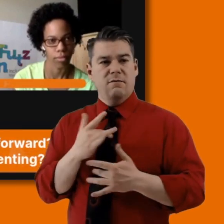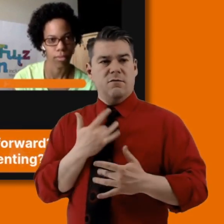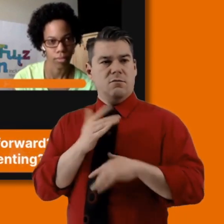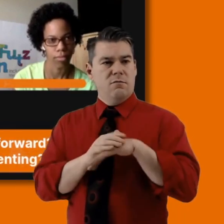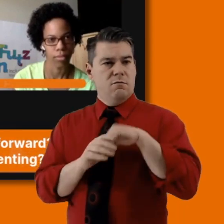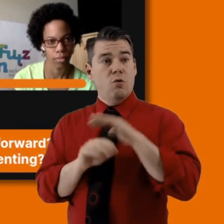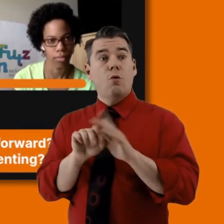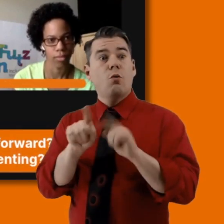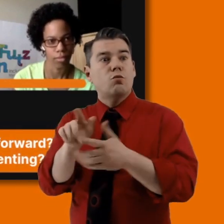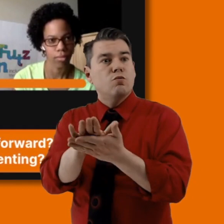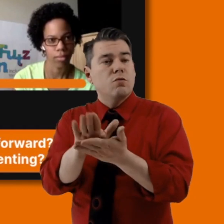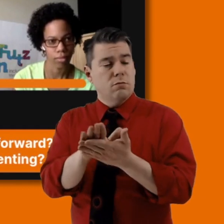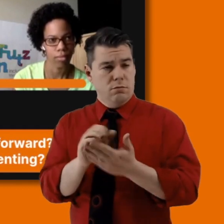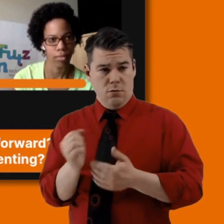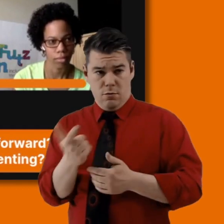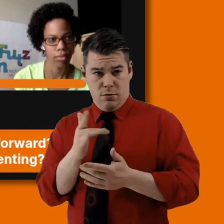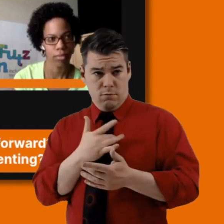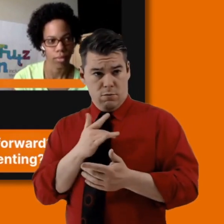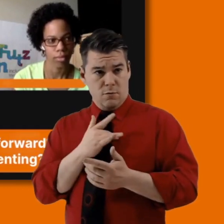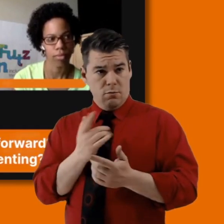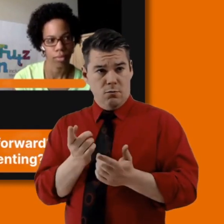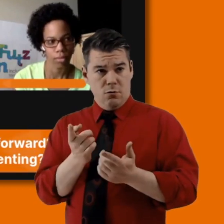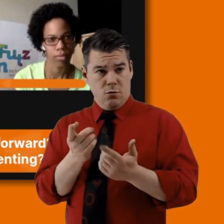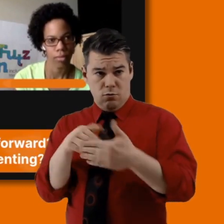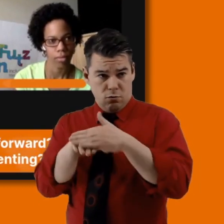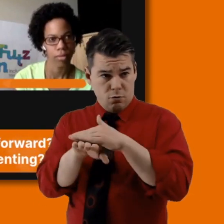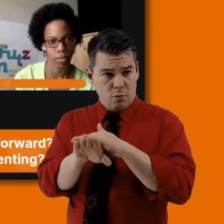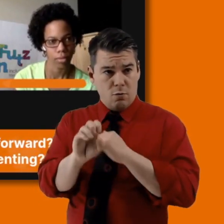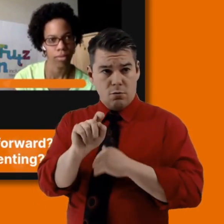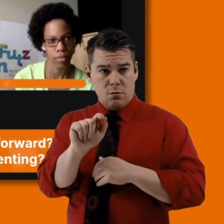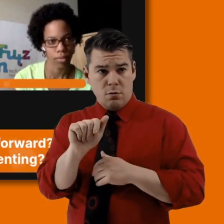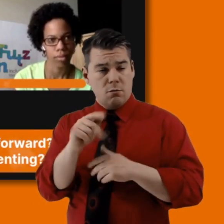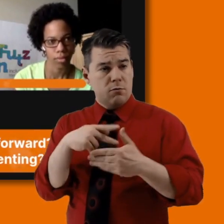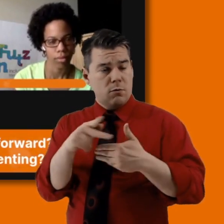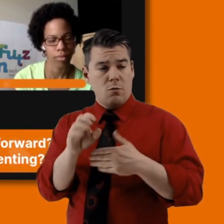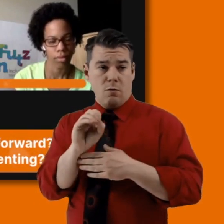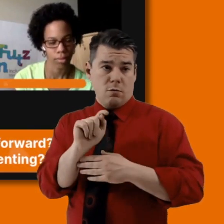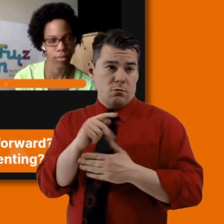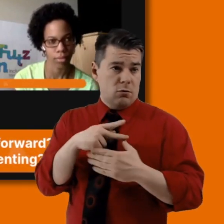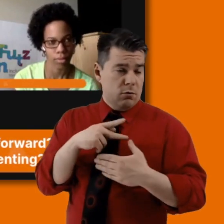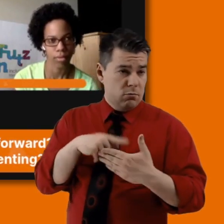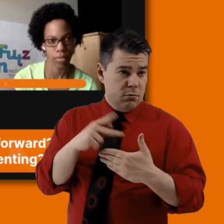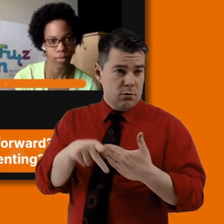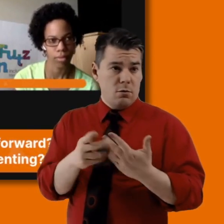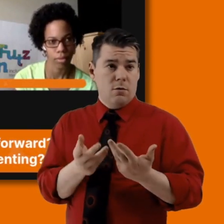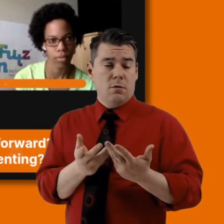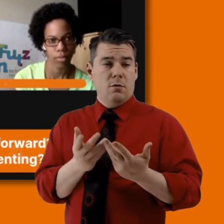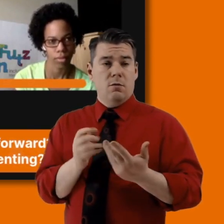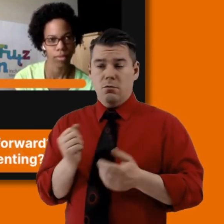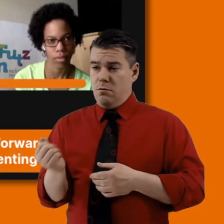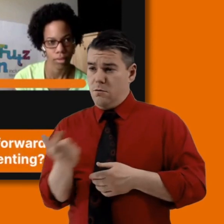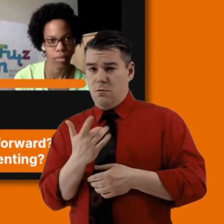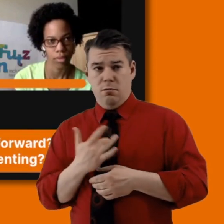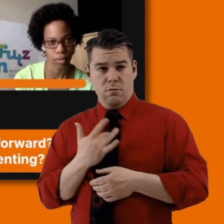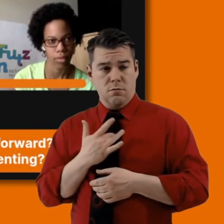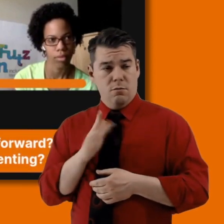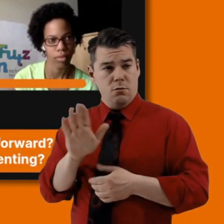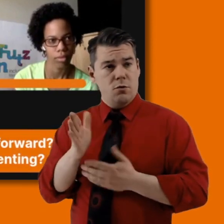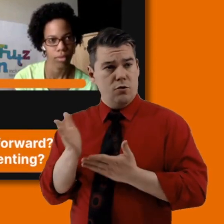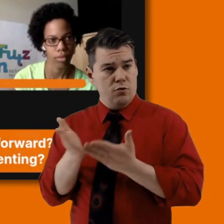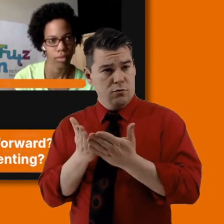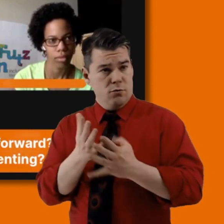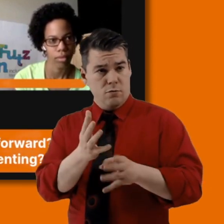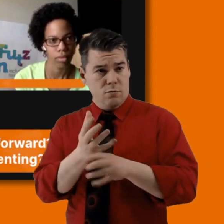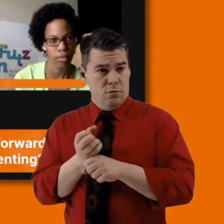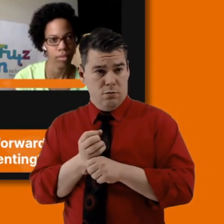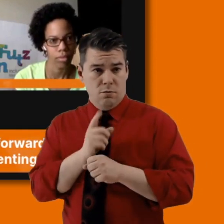school? Does everybody feel comfortable coming into an OTA program or an OT program? Does everyone feel that the services they